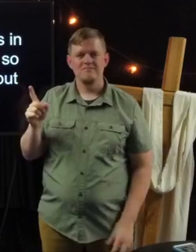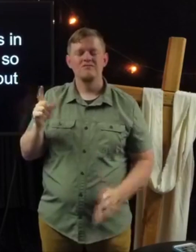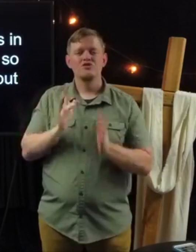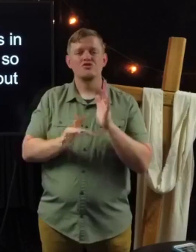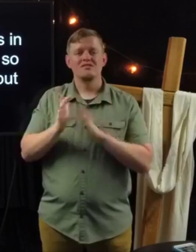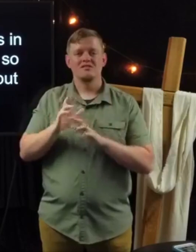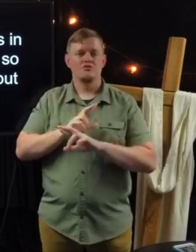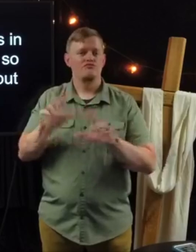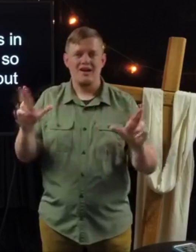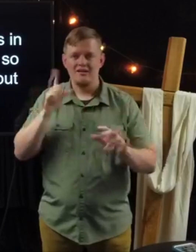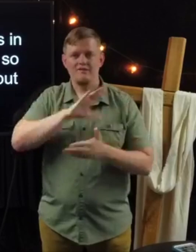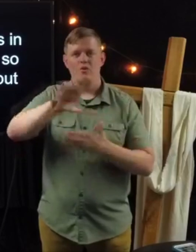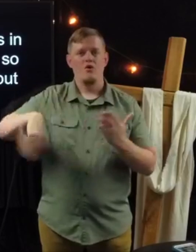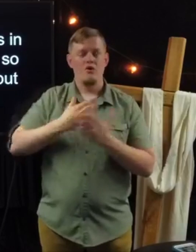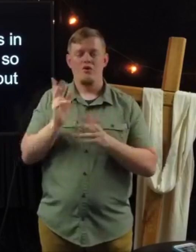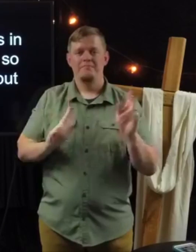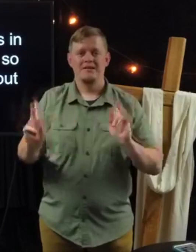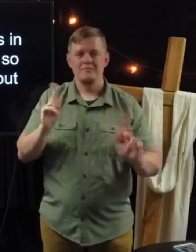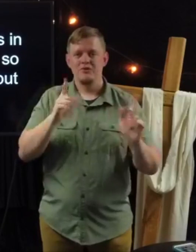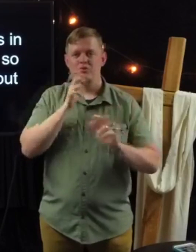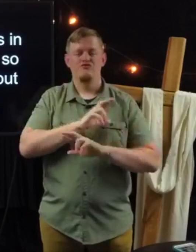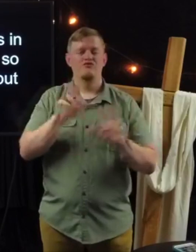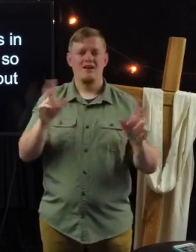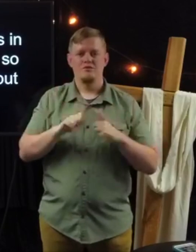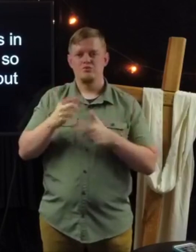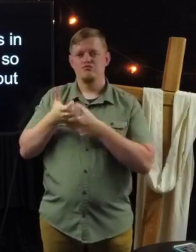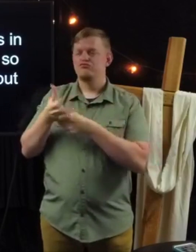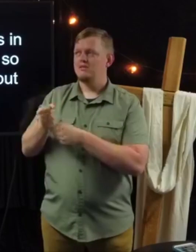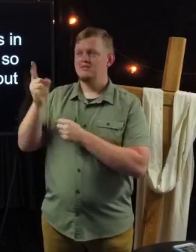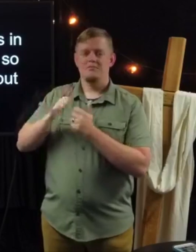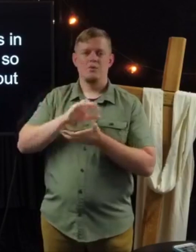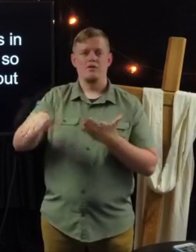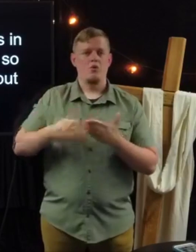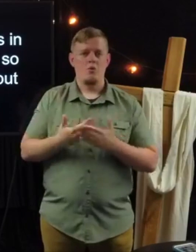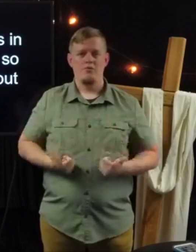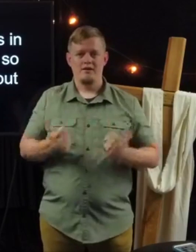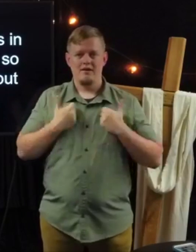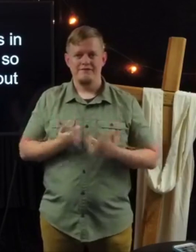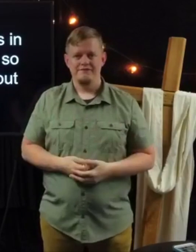him. Jesus is ready for all people who are ready to trust him with our whole